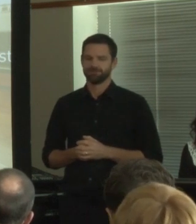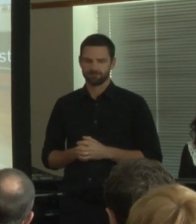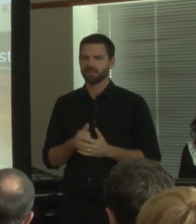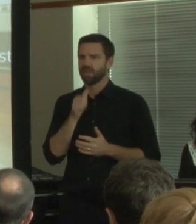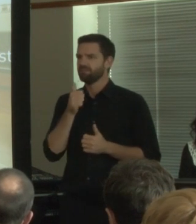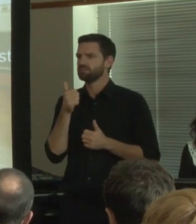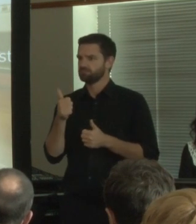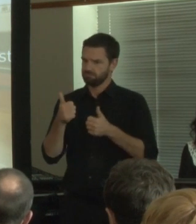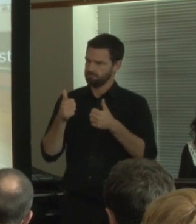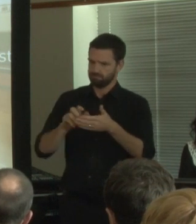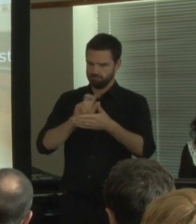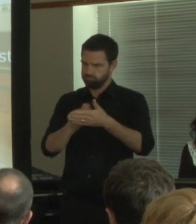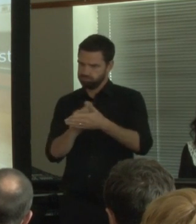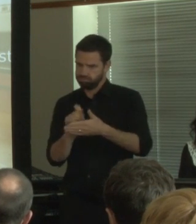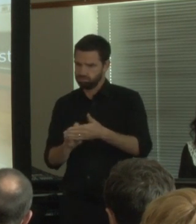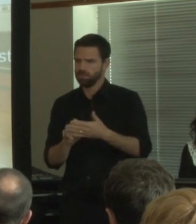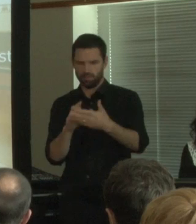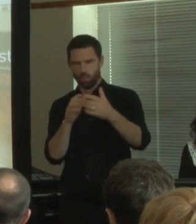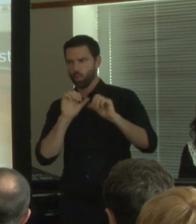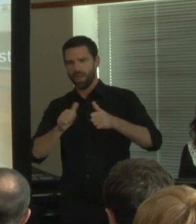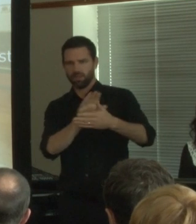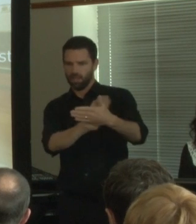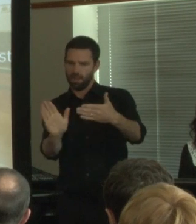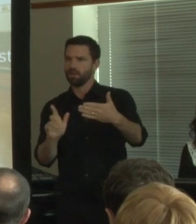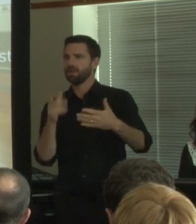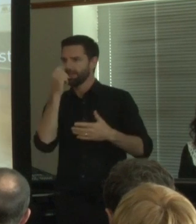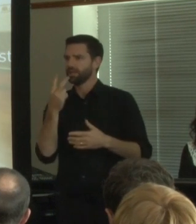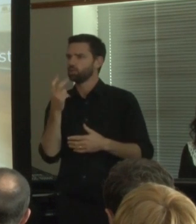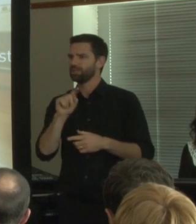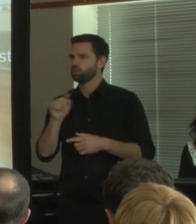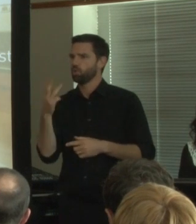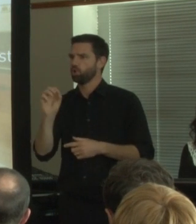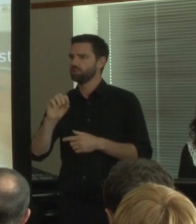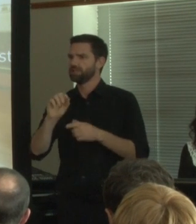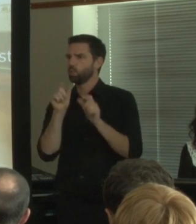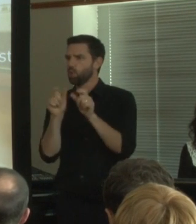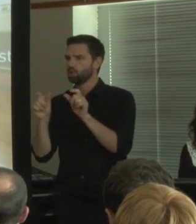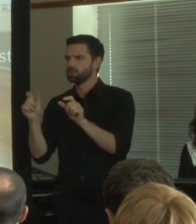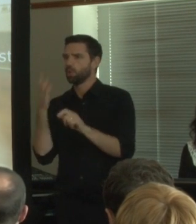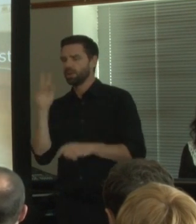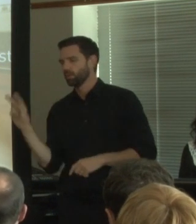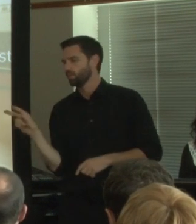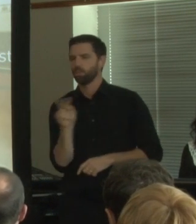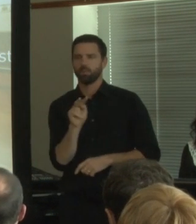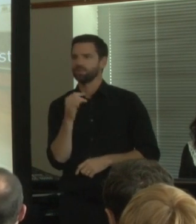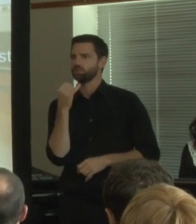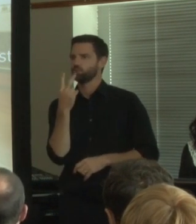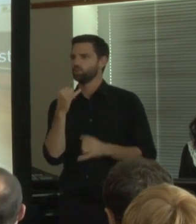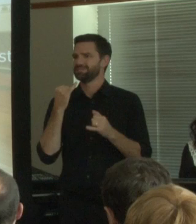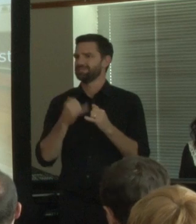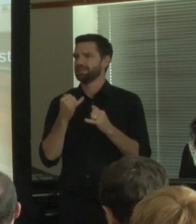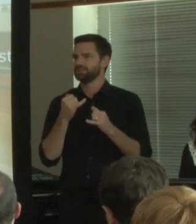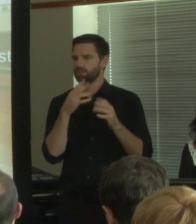legibility, visitors can take in 20 to 30 words during a 2 to 3 second movement towards or past a label within their field of vision with